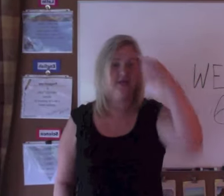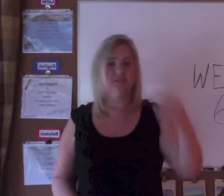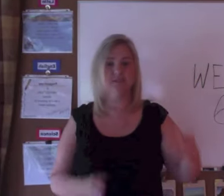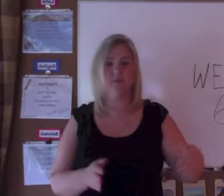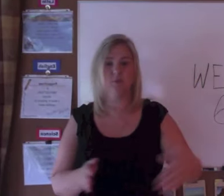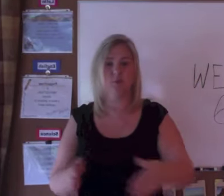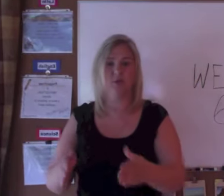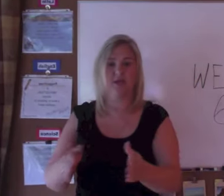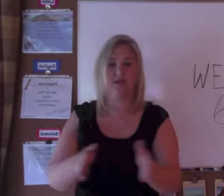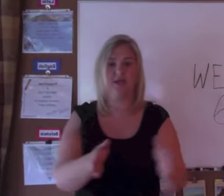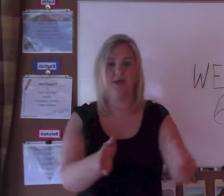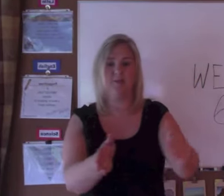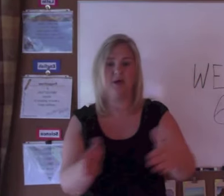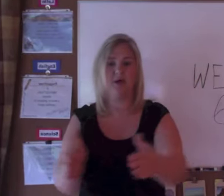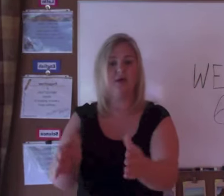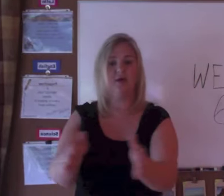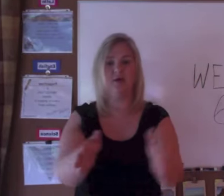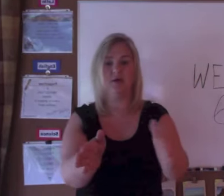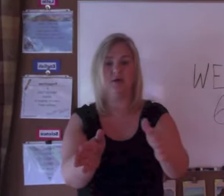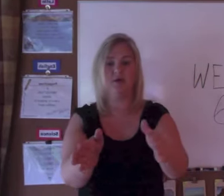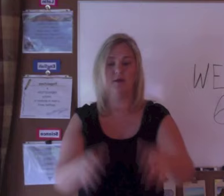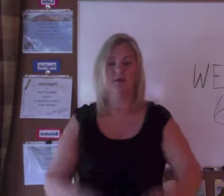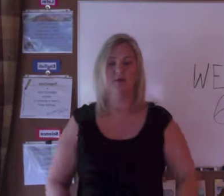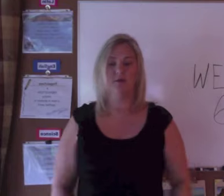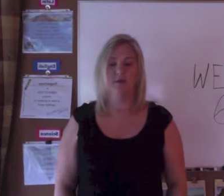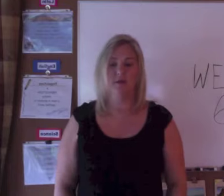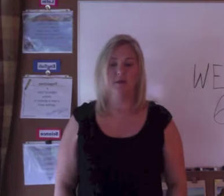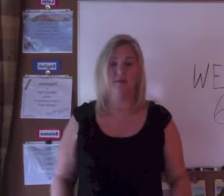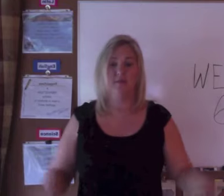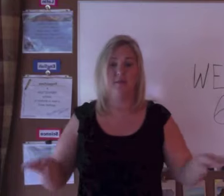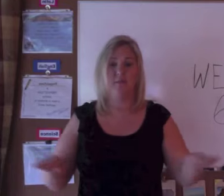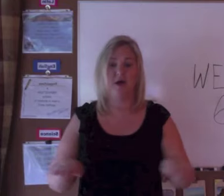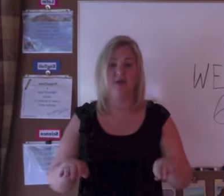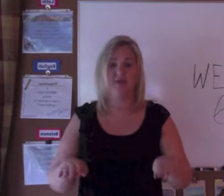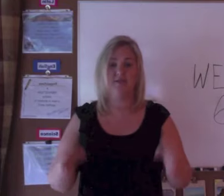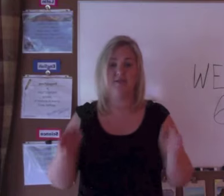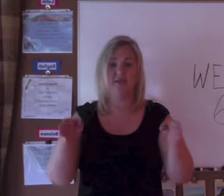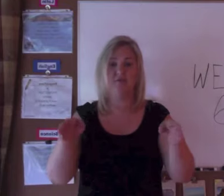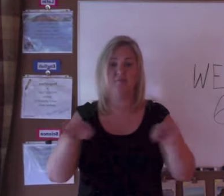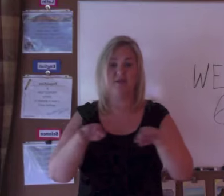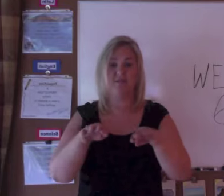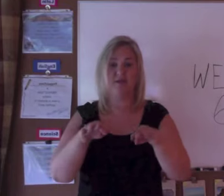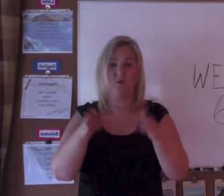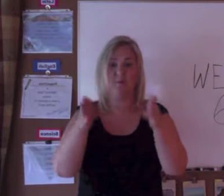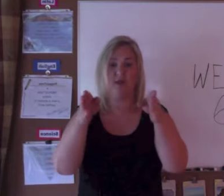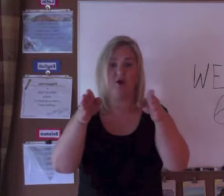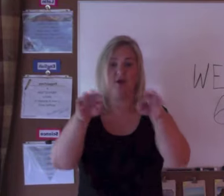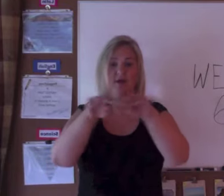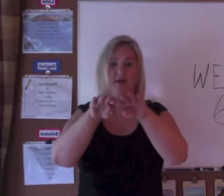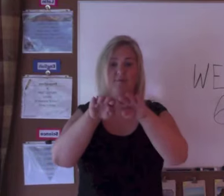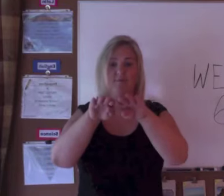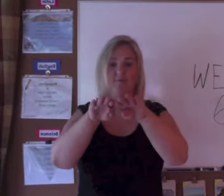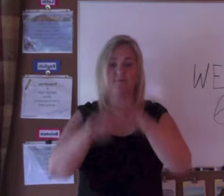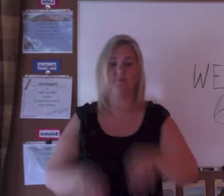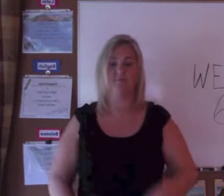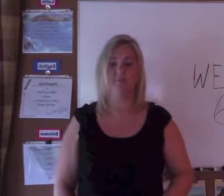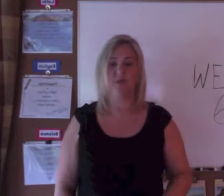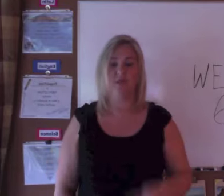India's Mauryan Empire, the Mayans of Mesoamerica,